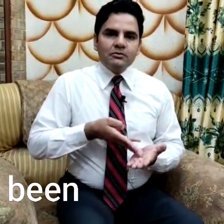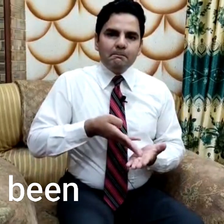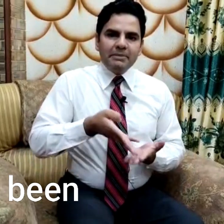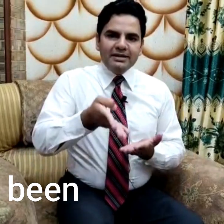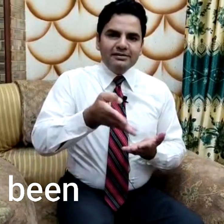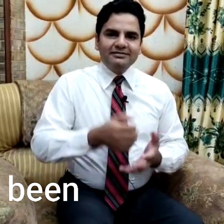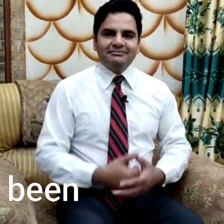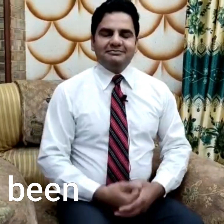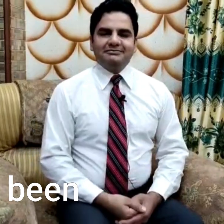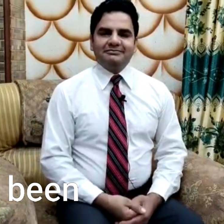been,